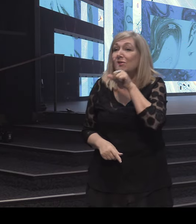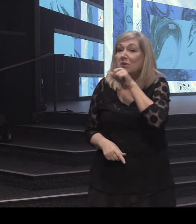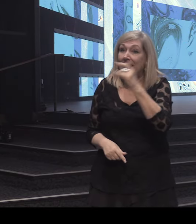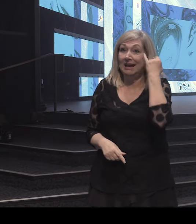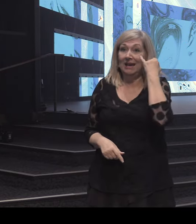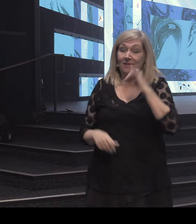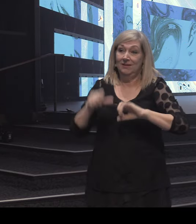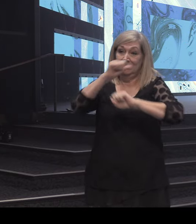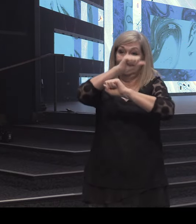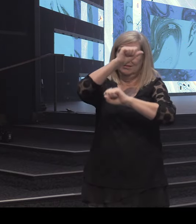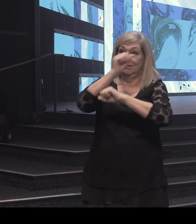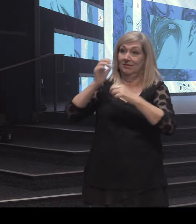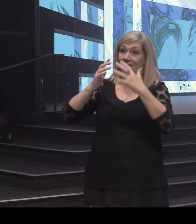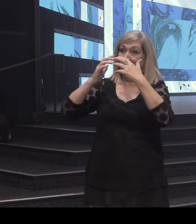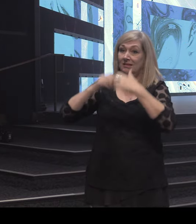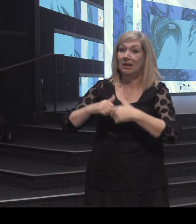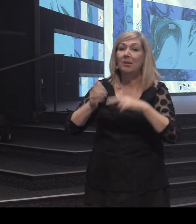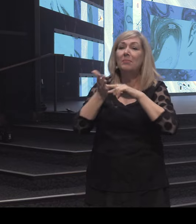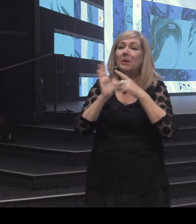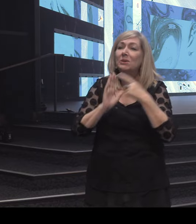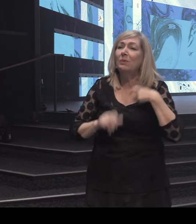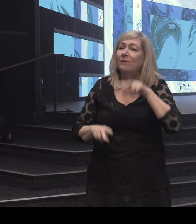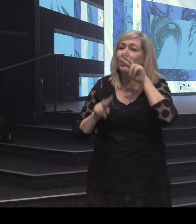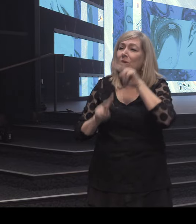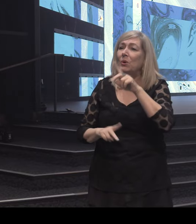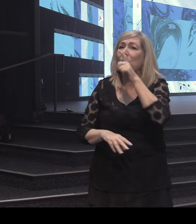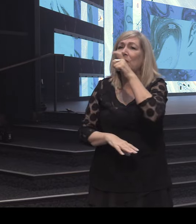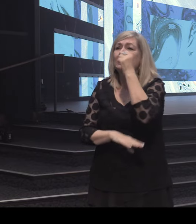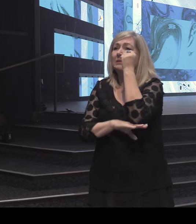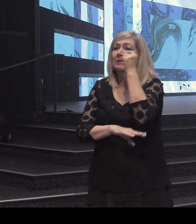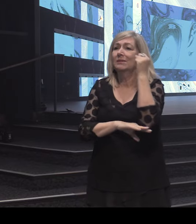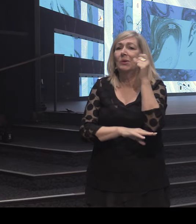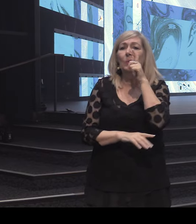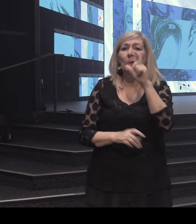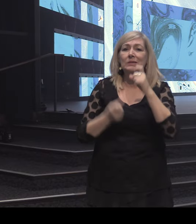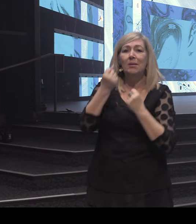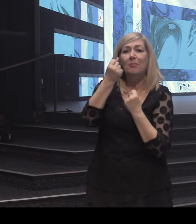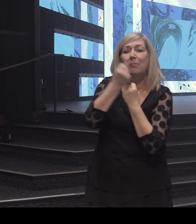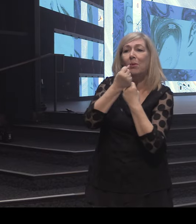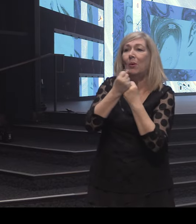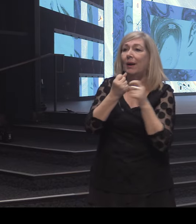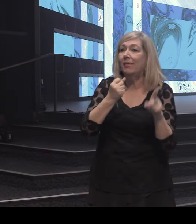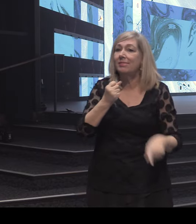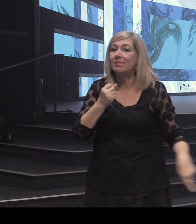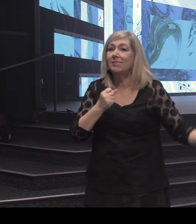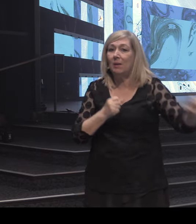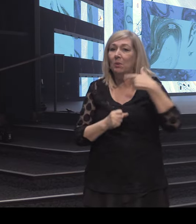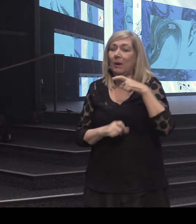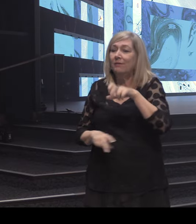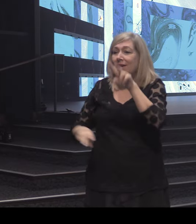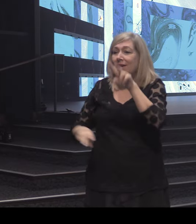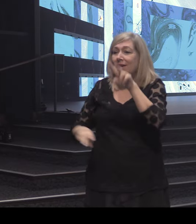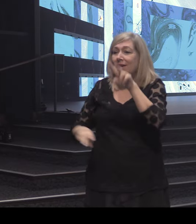is collapsing, maybe we should take a look at the pillars. Maybe we should examine the foundation.